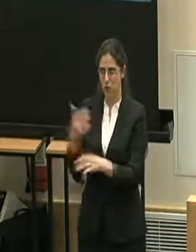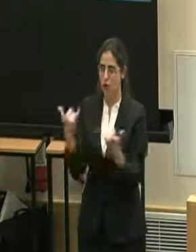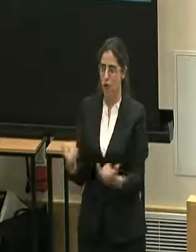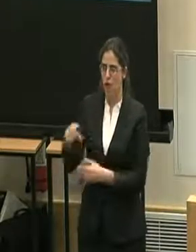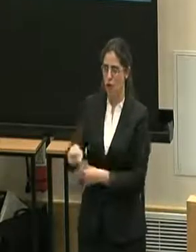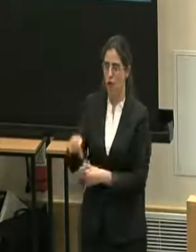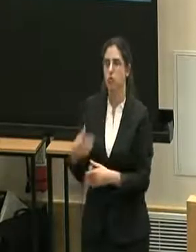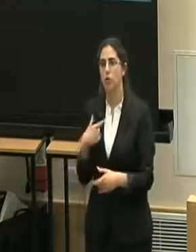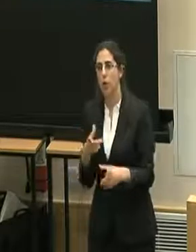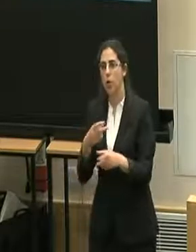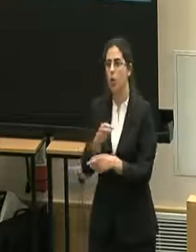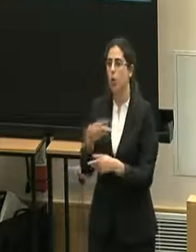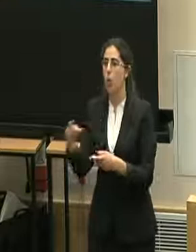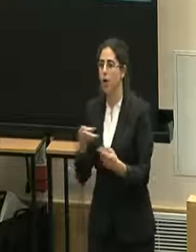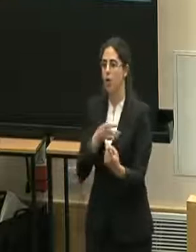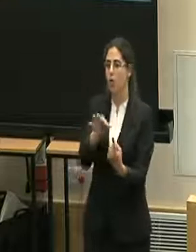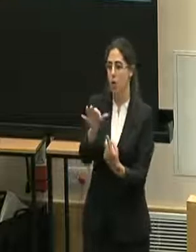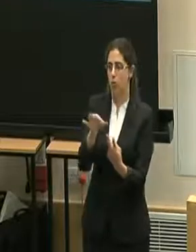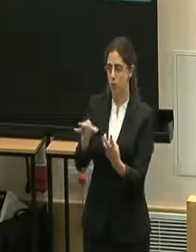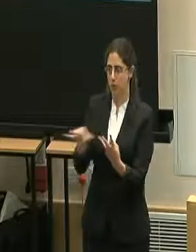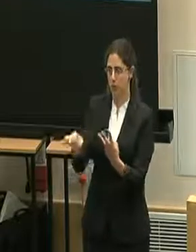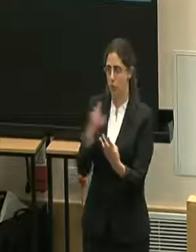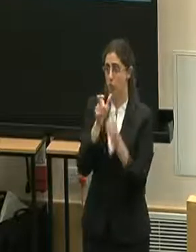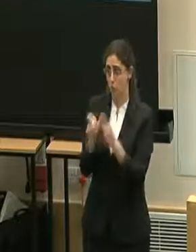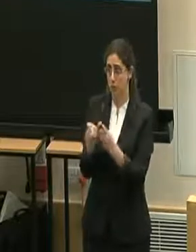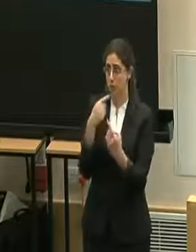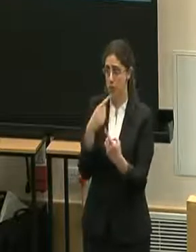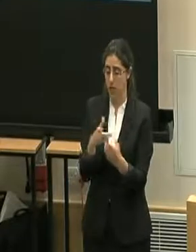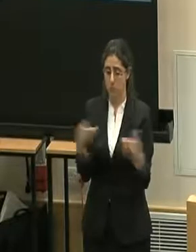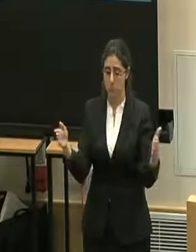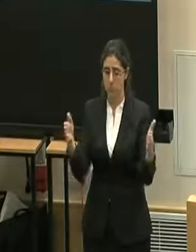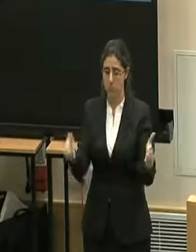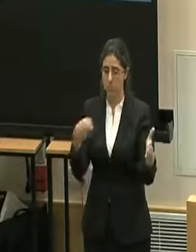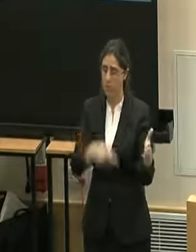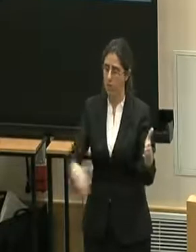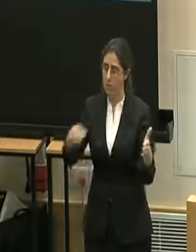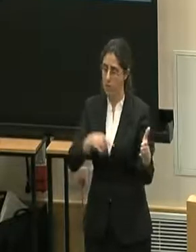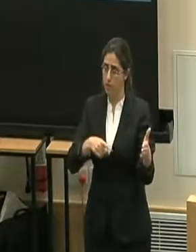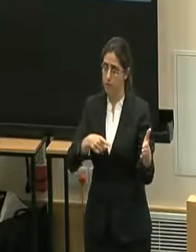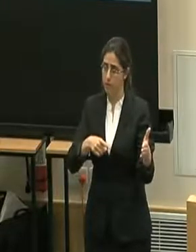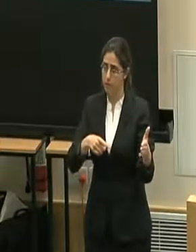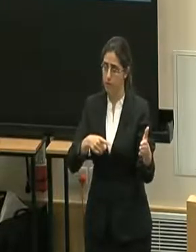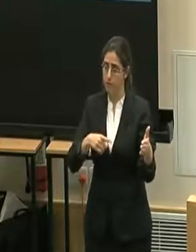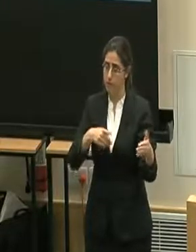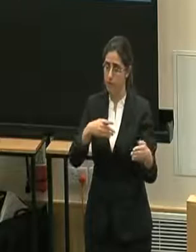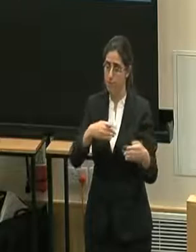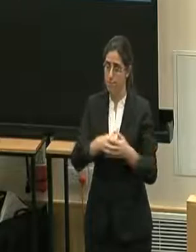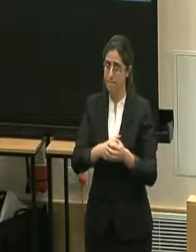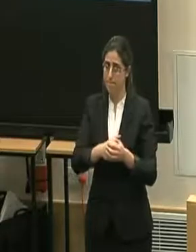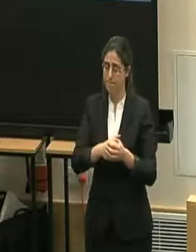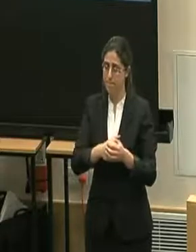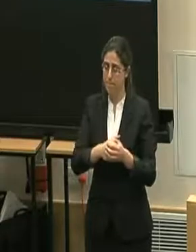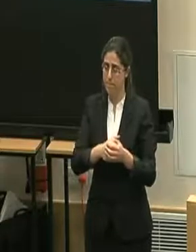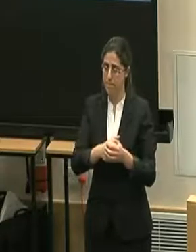context. Equality of opportunity, as the word suggests, means that those barriers which prevent